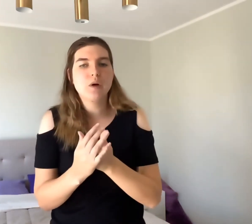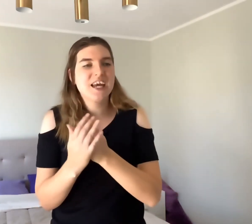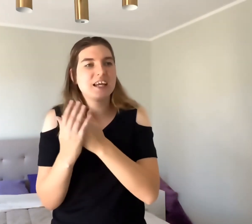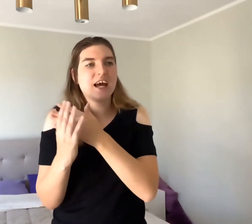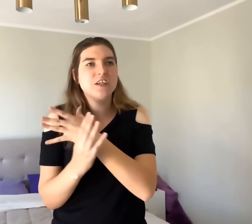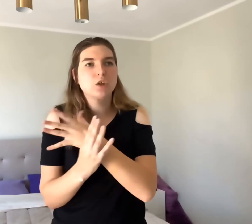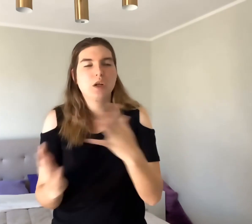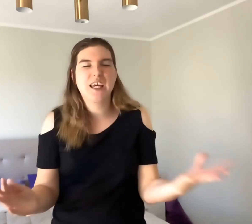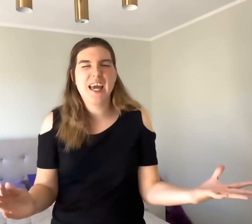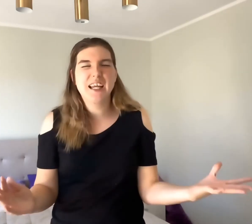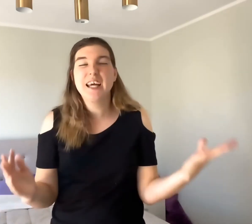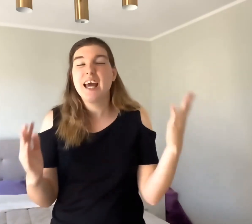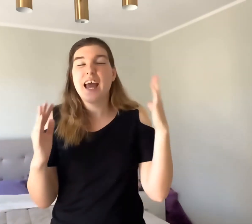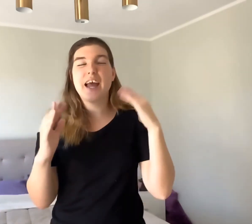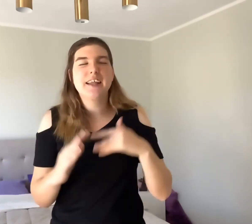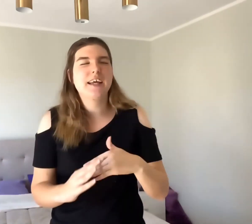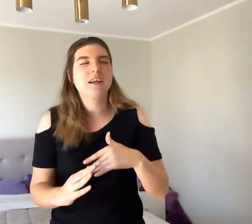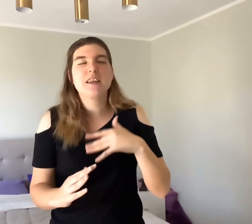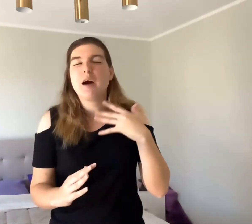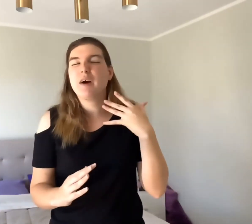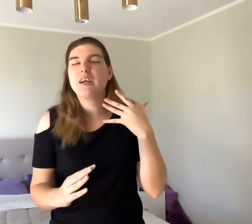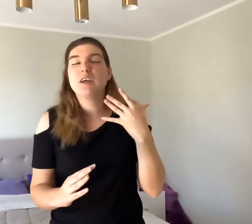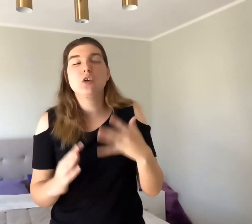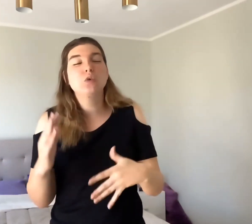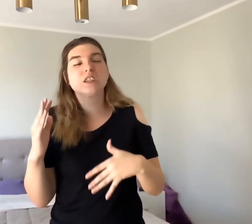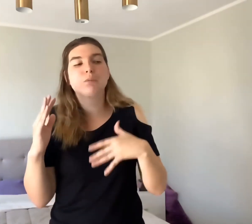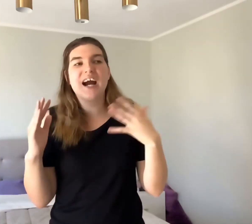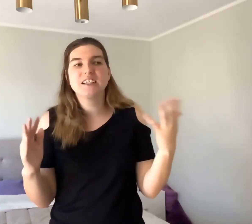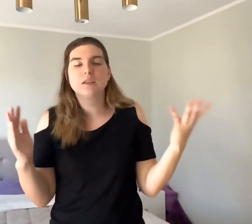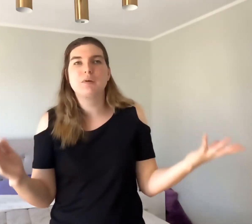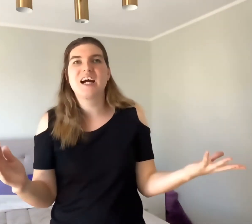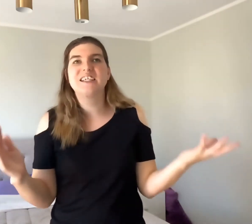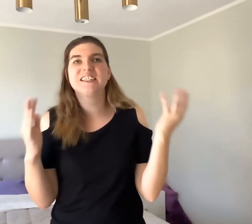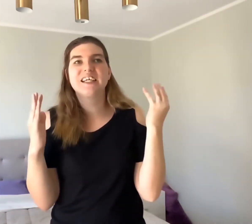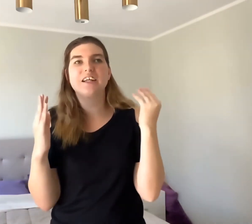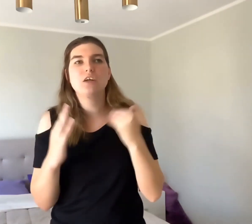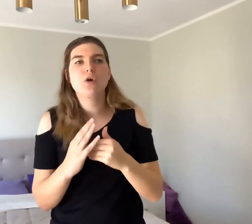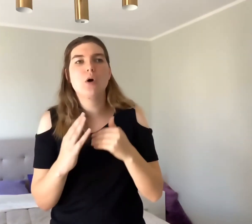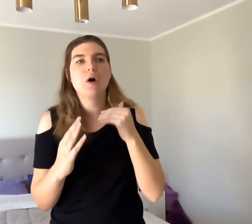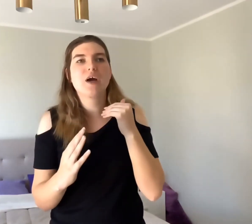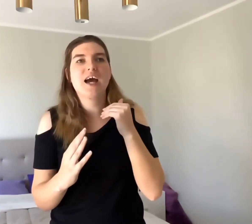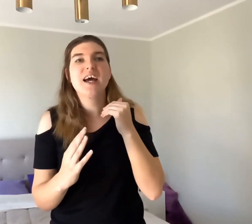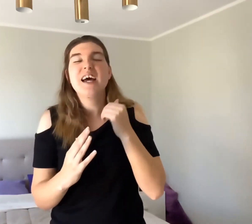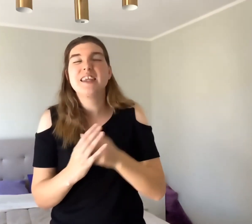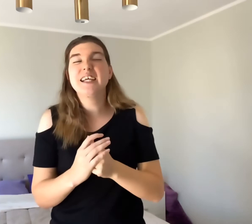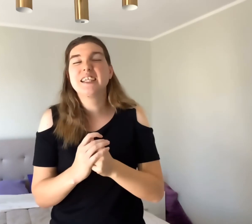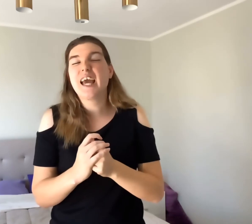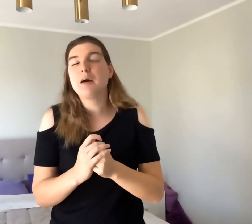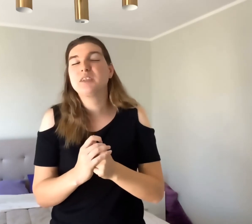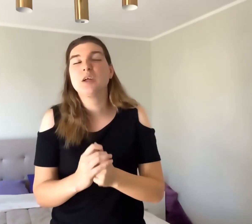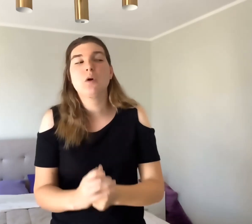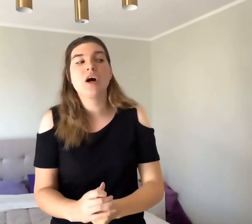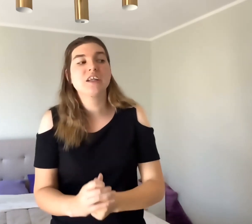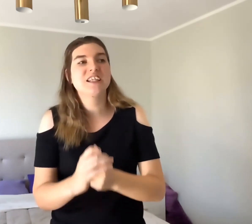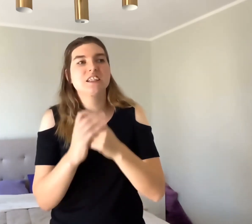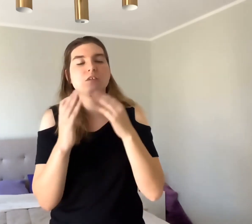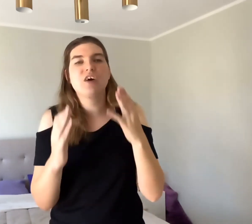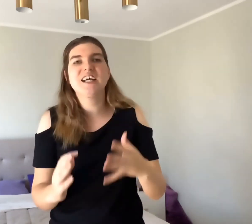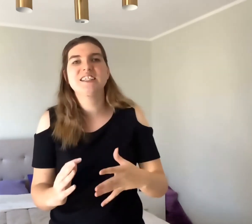ahead and do it again. And then that way you just practice and practice, and you know, okay, these are the apps that work, these are the devices I